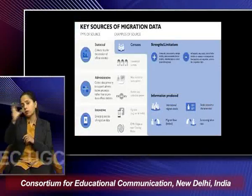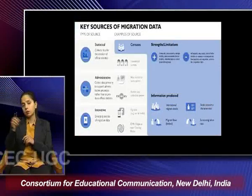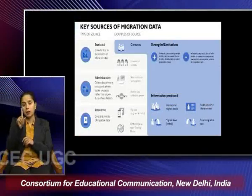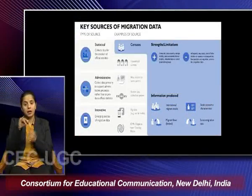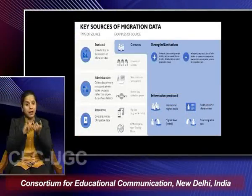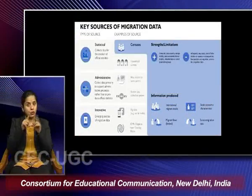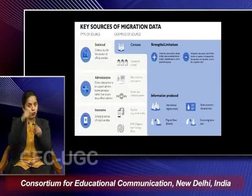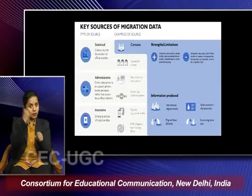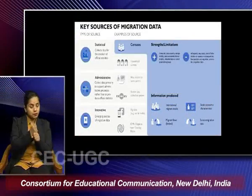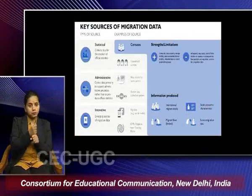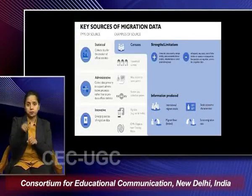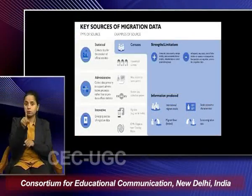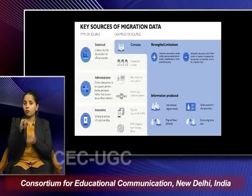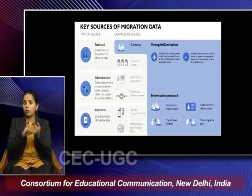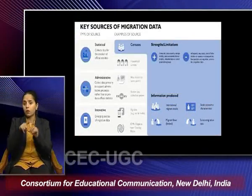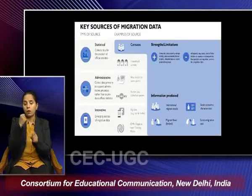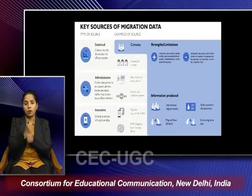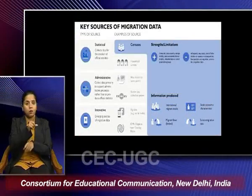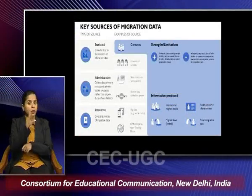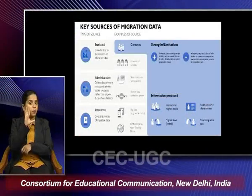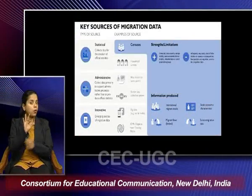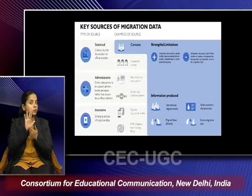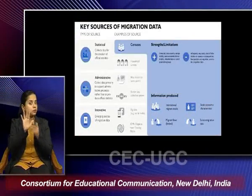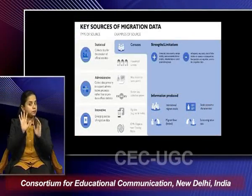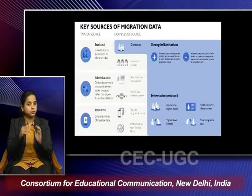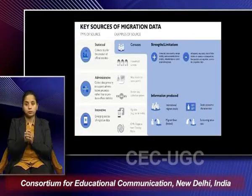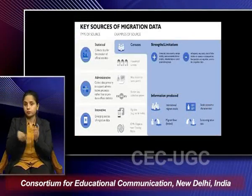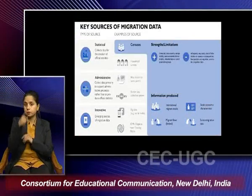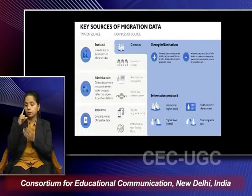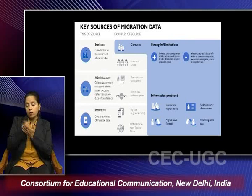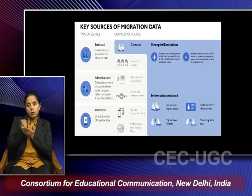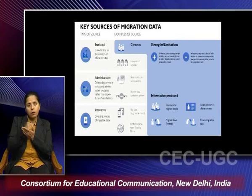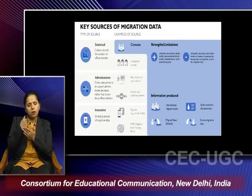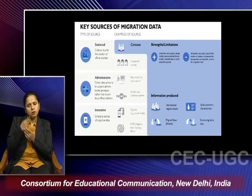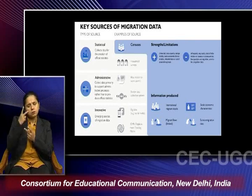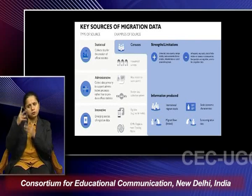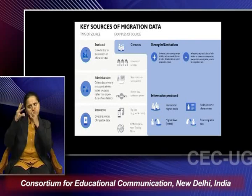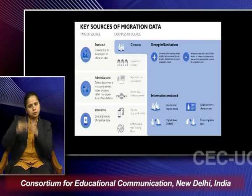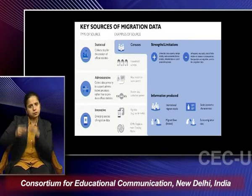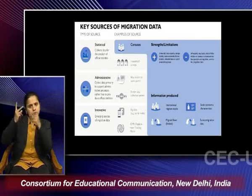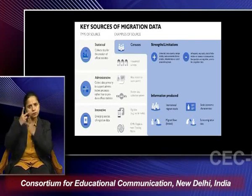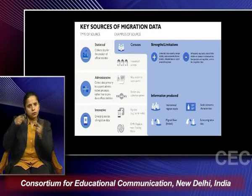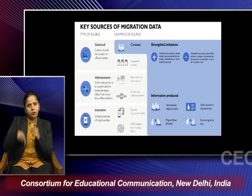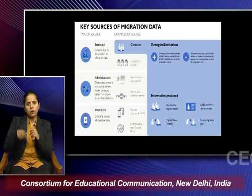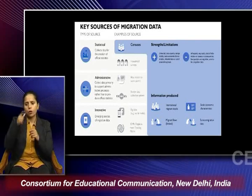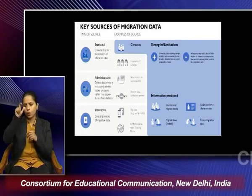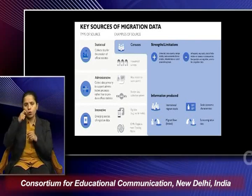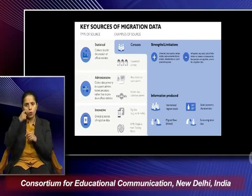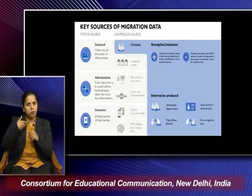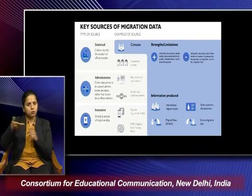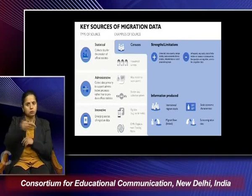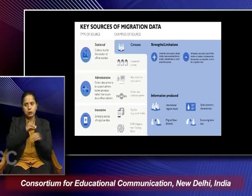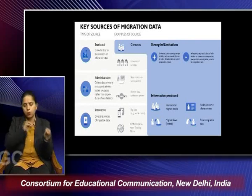SDG, and SDG has one important indicator where we try to measure, the human migration has to be